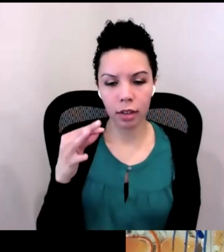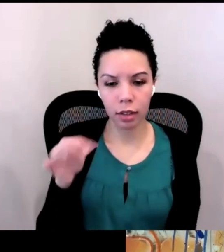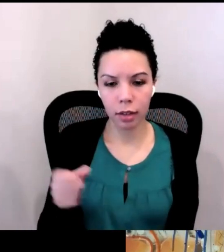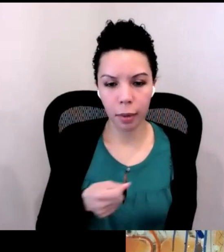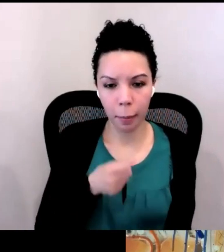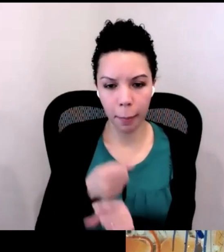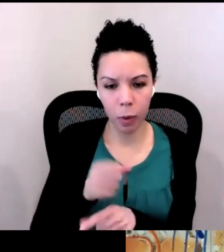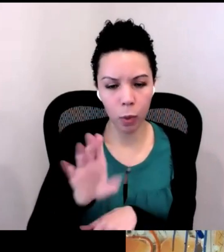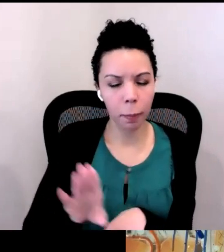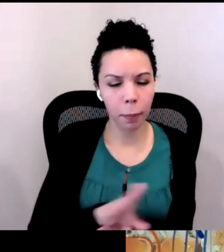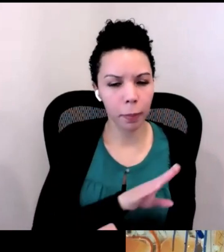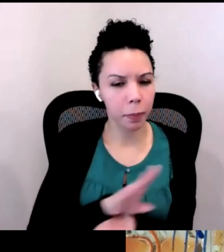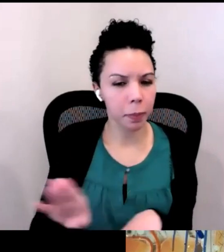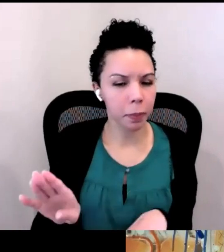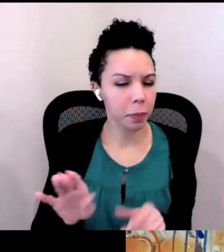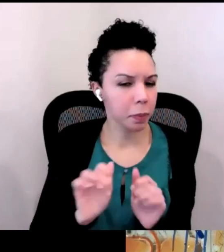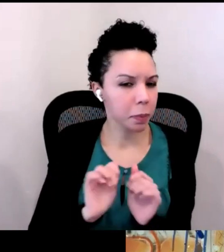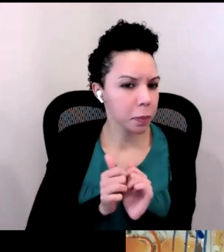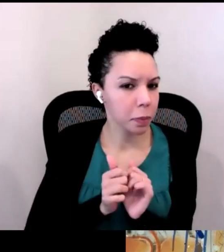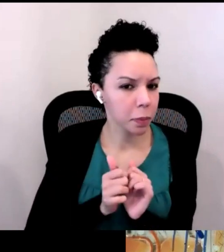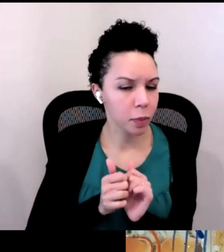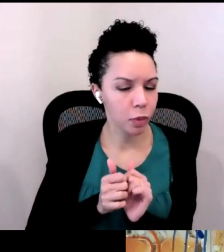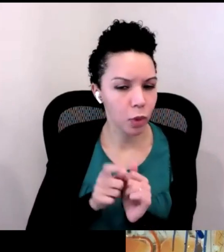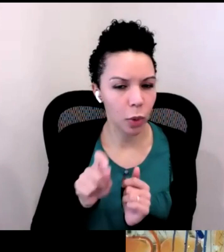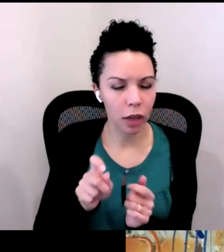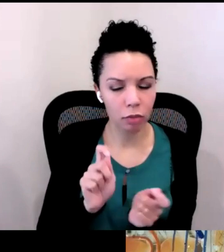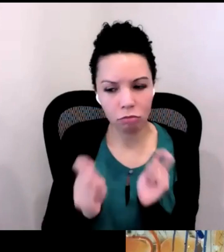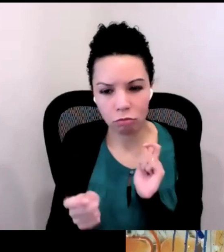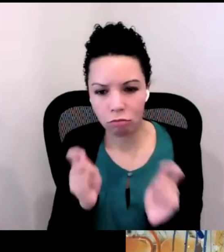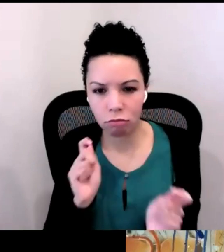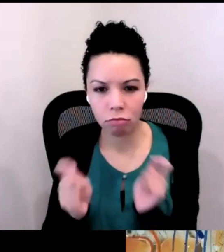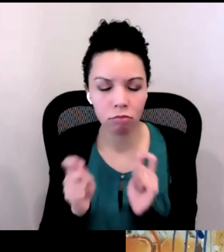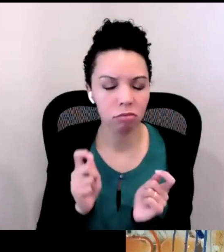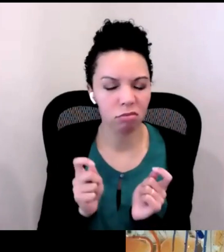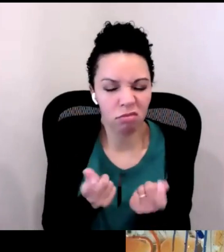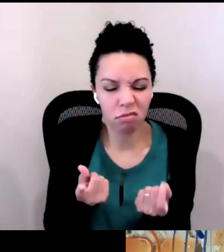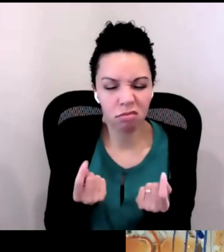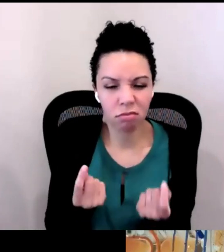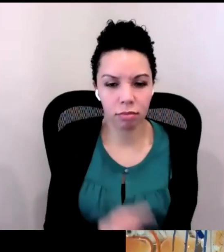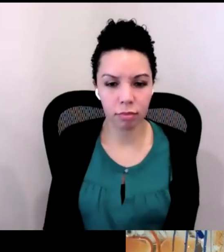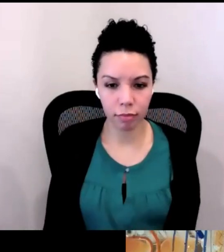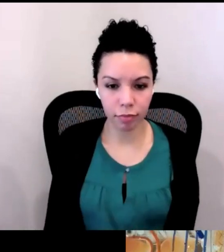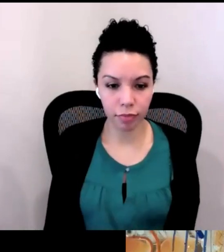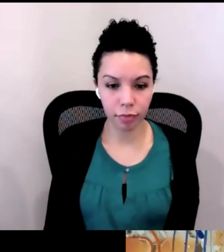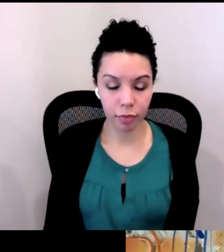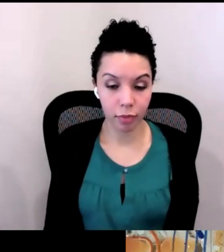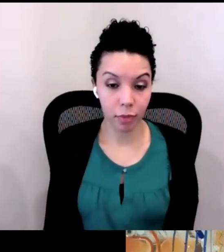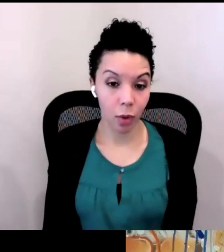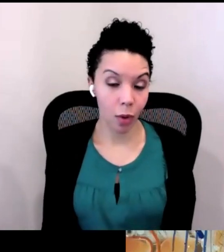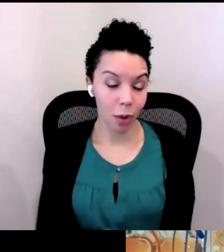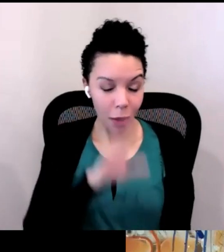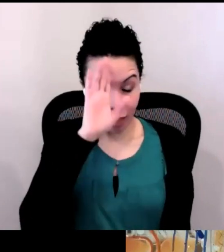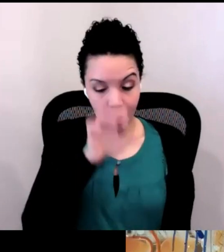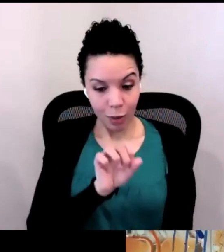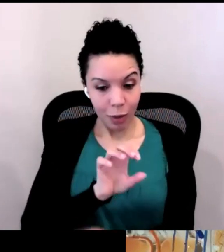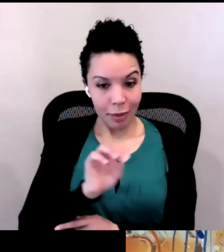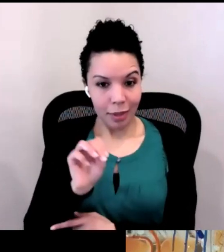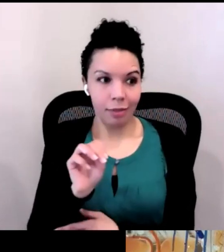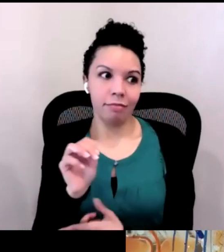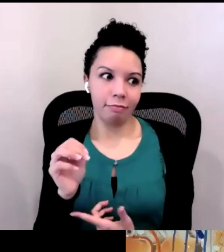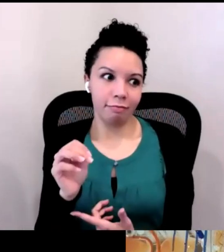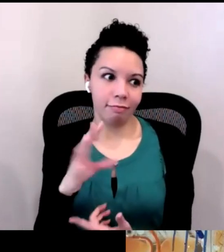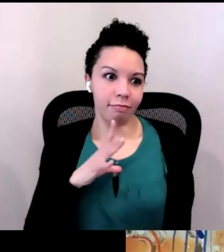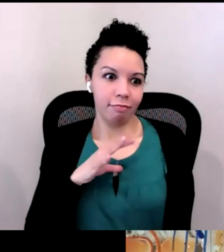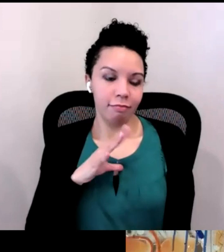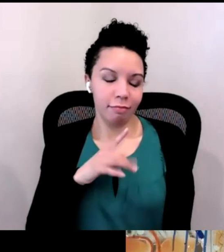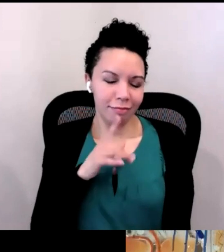your business? How have you had to pivot and adjust? So the beauty of social media is that we haven't really had to